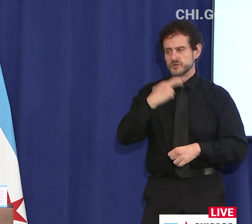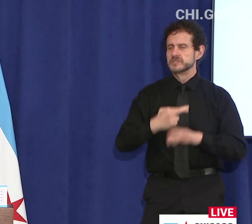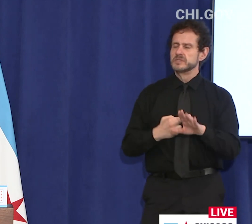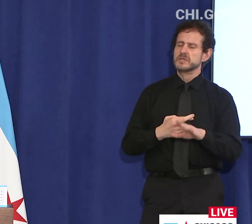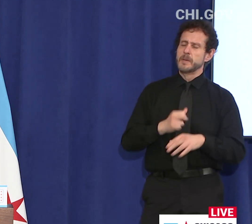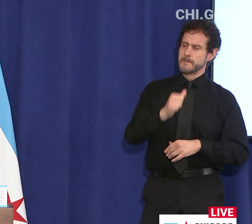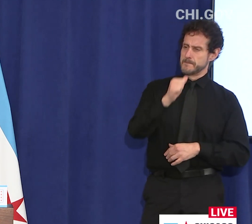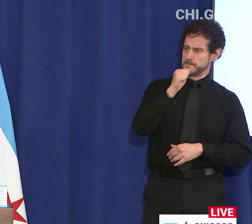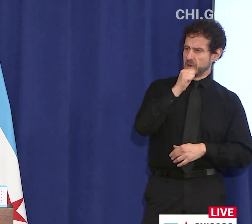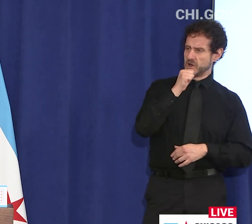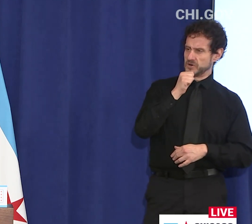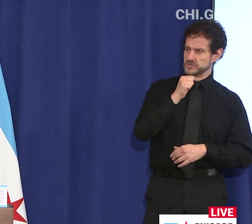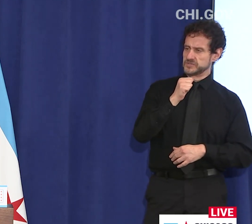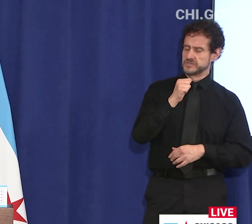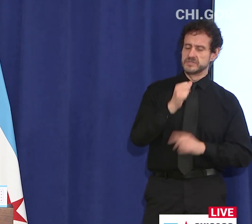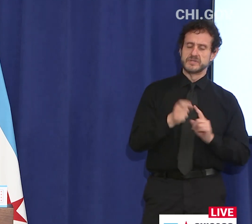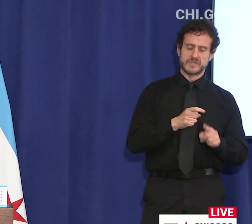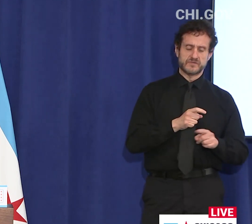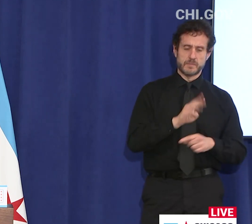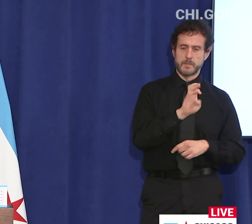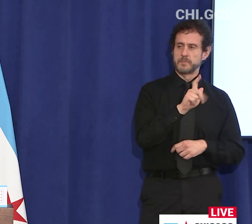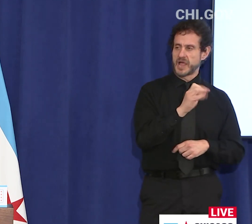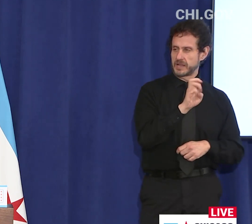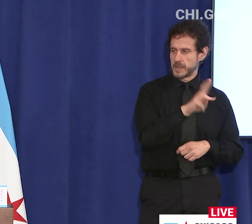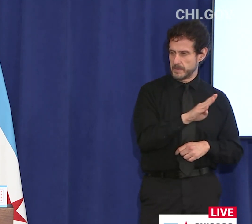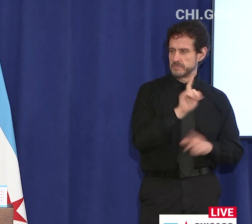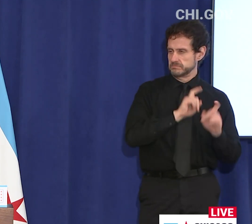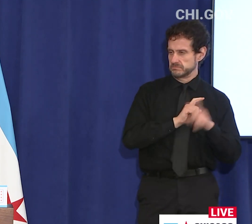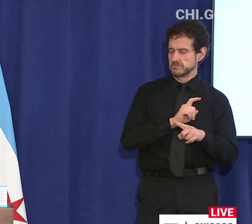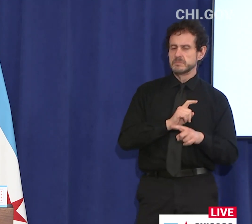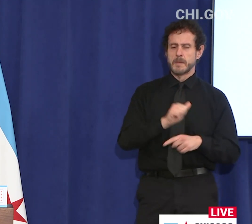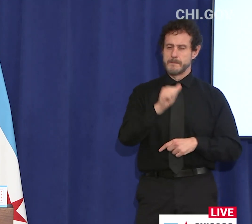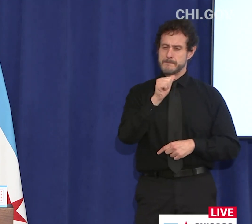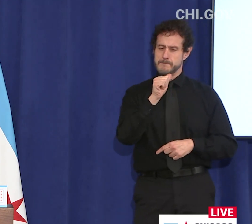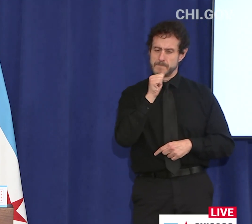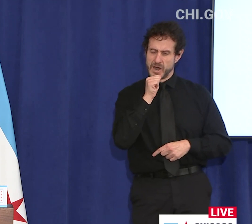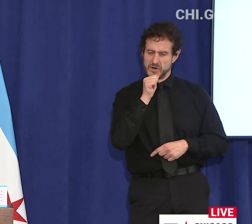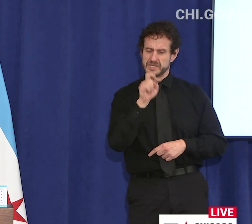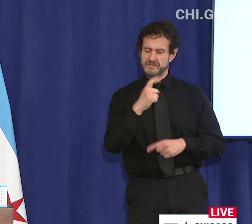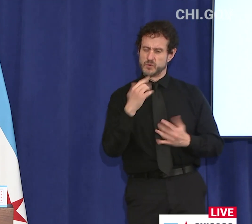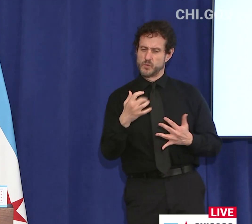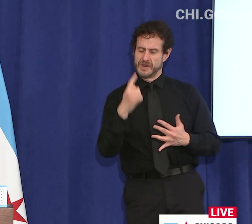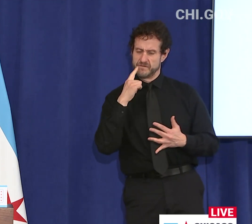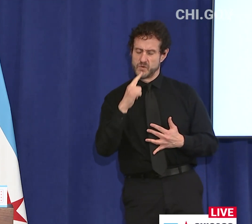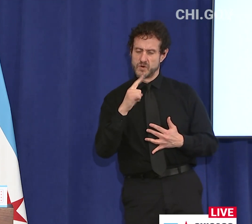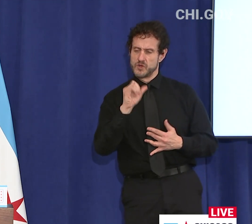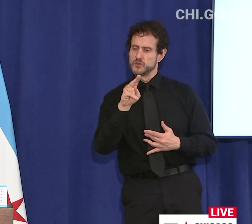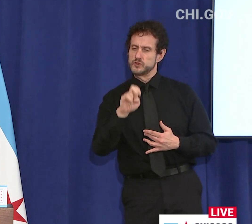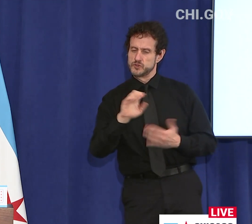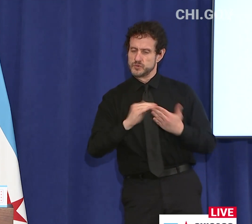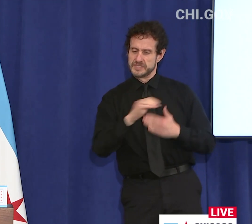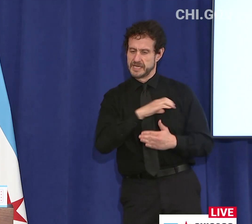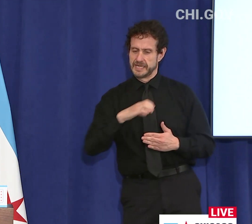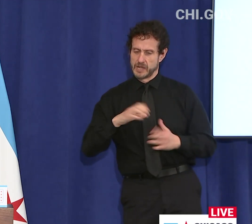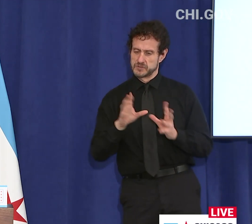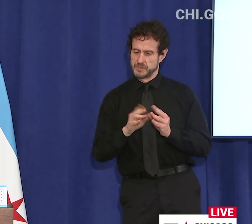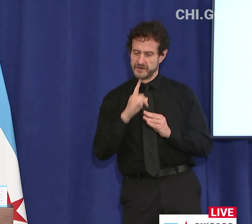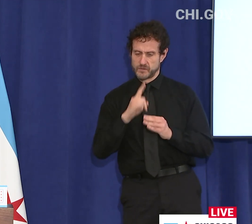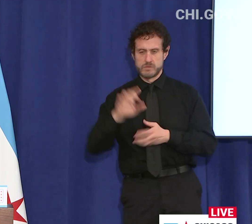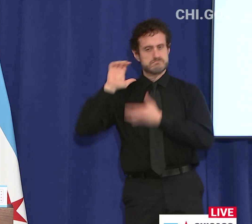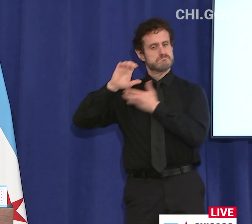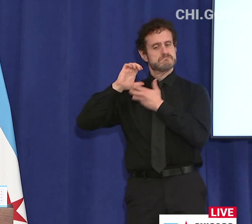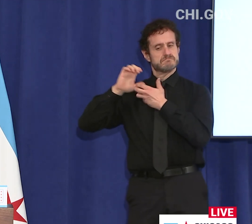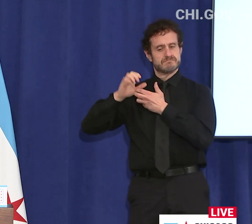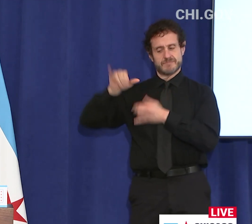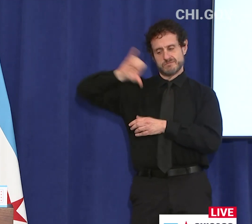wait until, this is from Kelly Bauer of Block Club, will bars have to wait until the June City Council meeting for cocktails to go, or will your administration speed